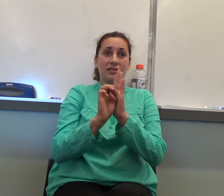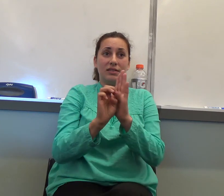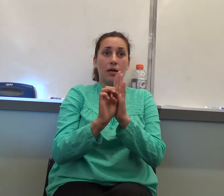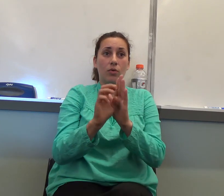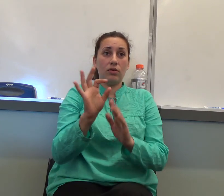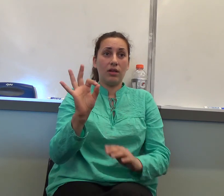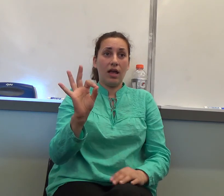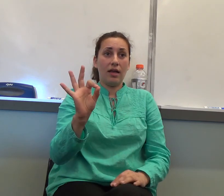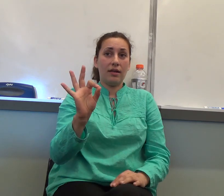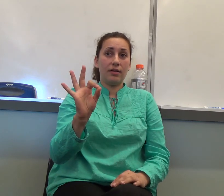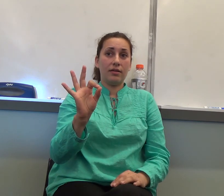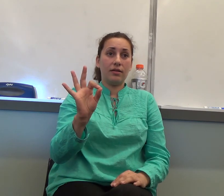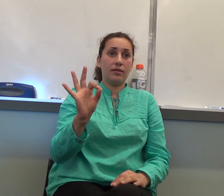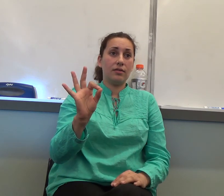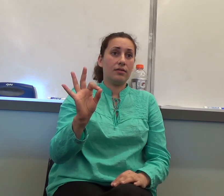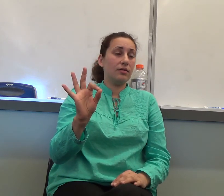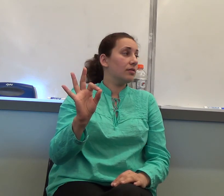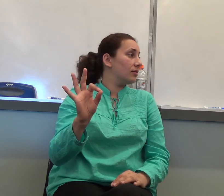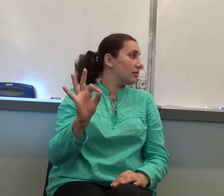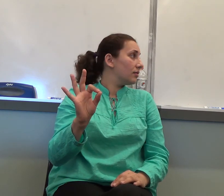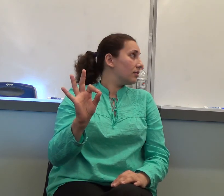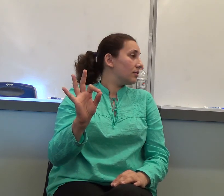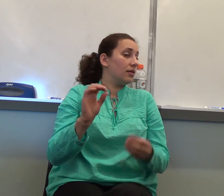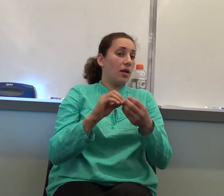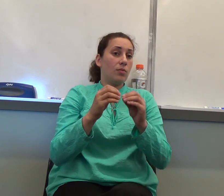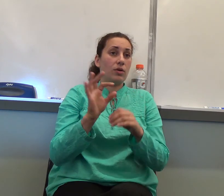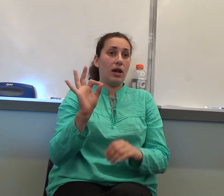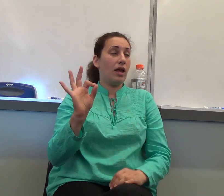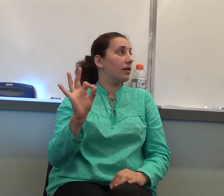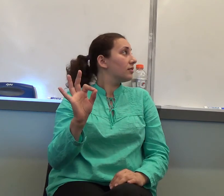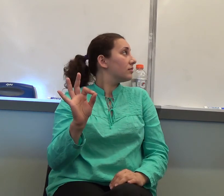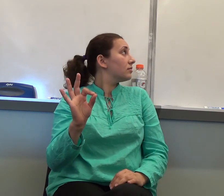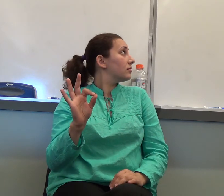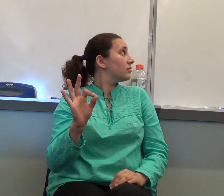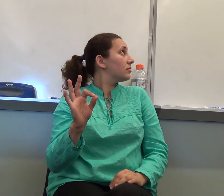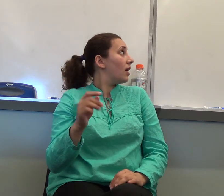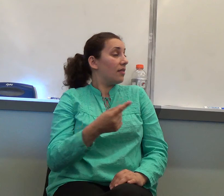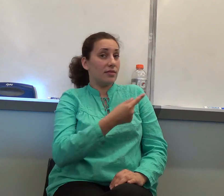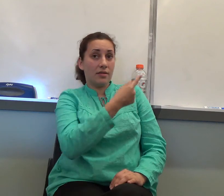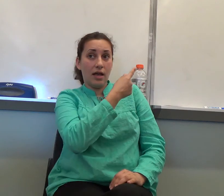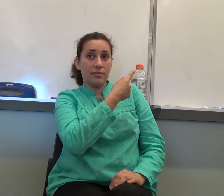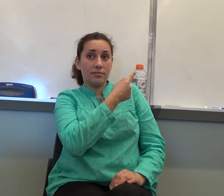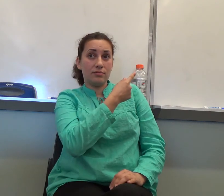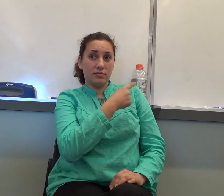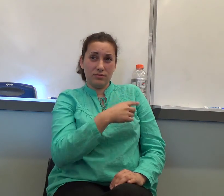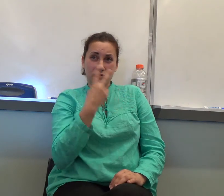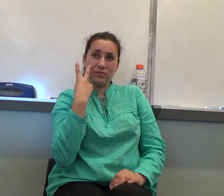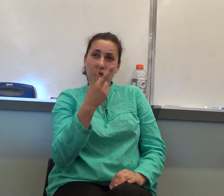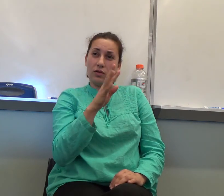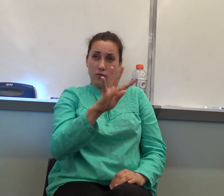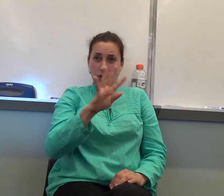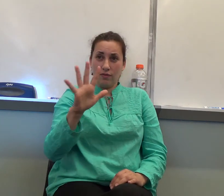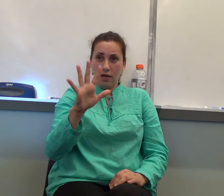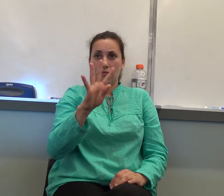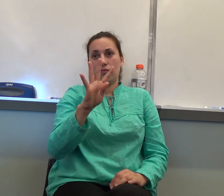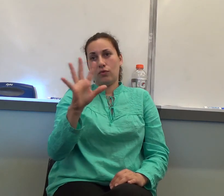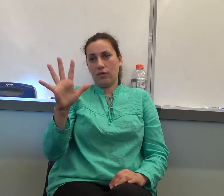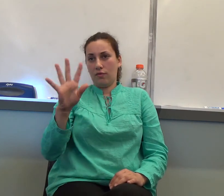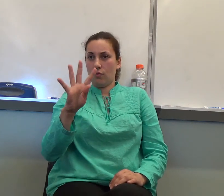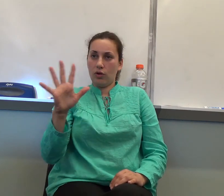decimal. They said when we did this problem, we found out that the 4, 5 repeats. And if we